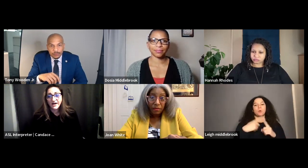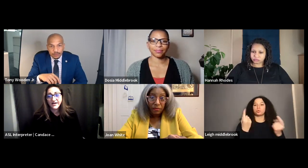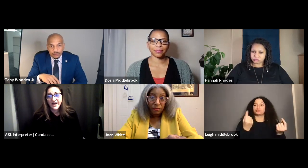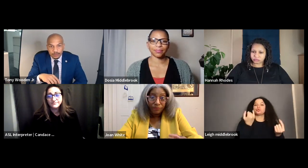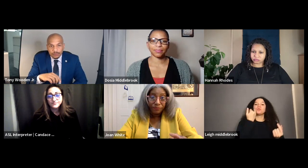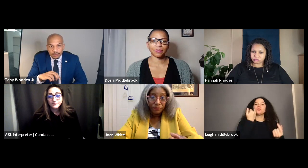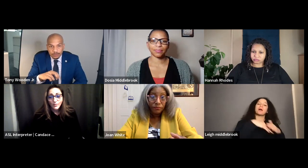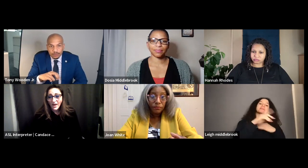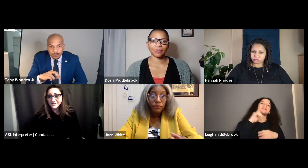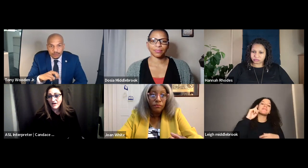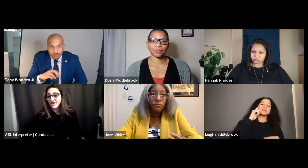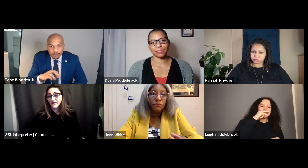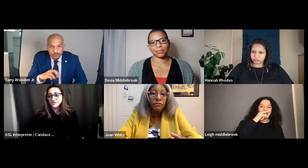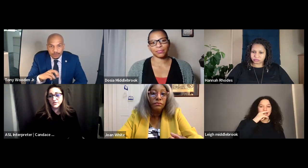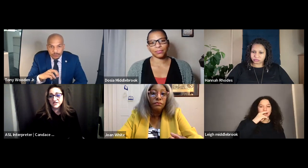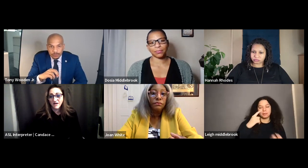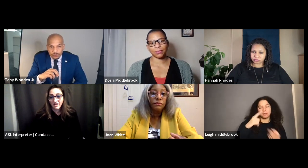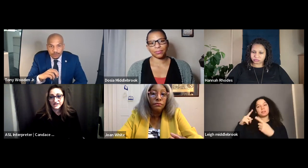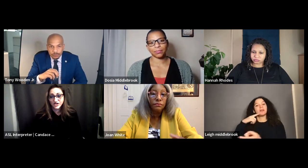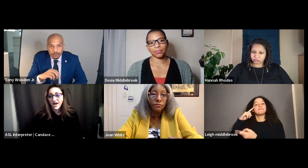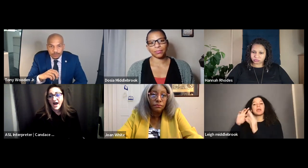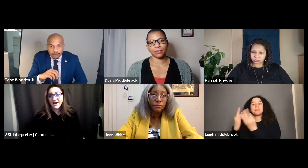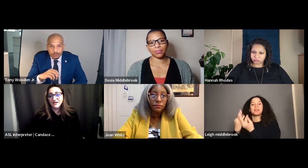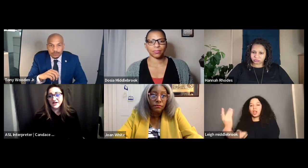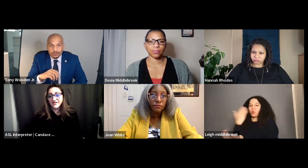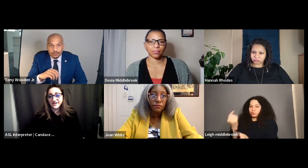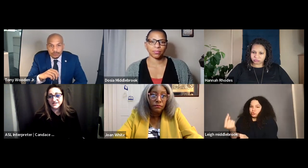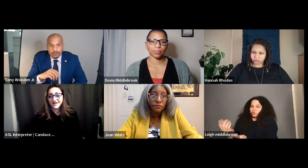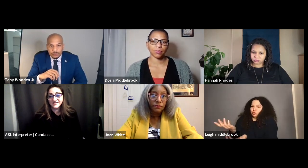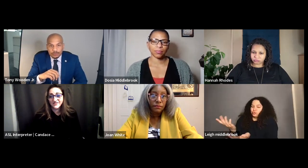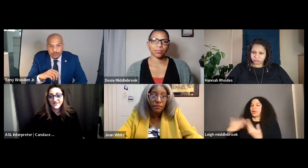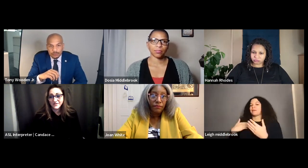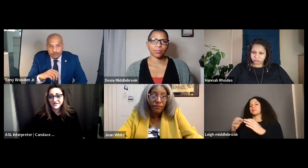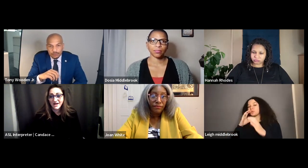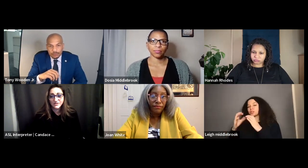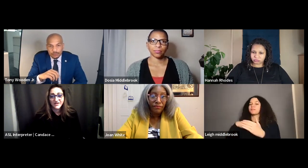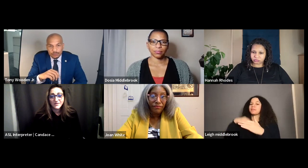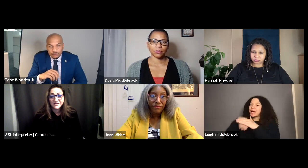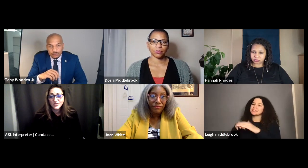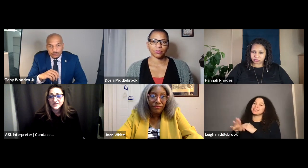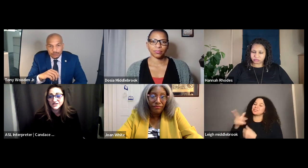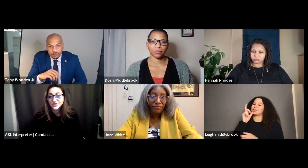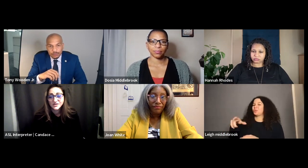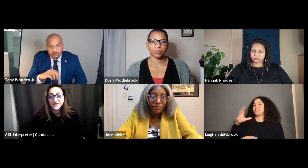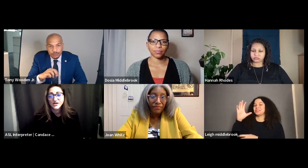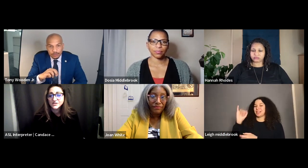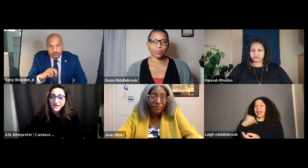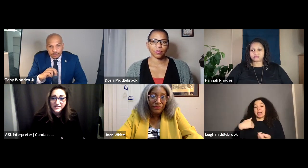And again, it's how they are exposed to knowledge and how deaf kids and deaf families. Now, deaf families know what to do as far as